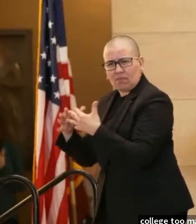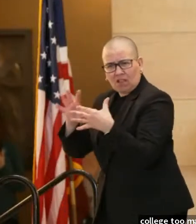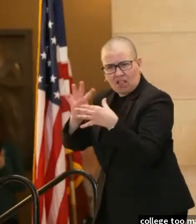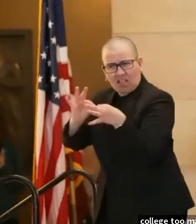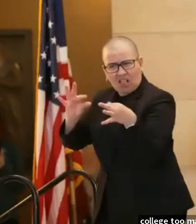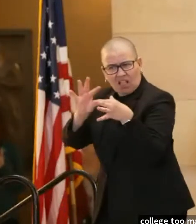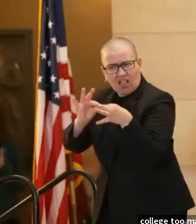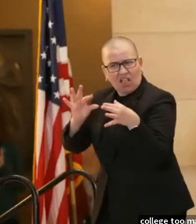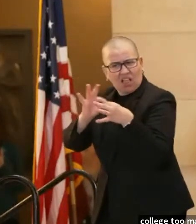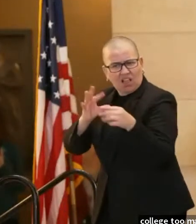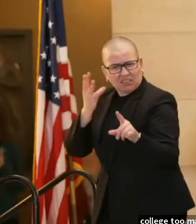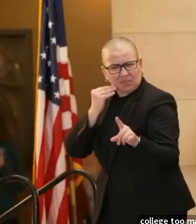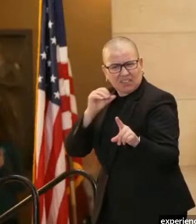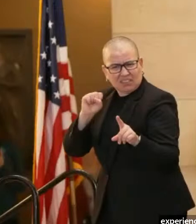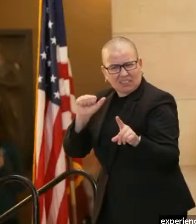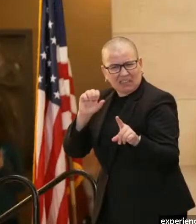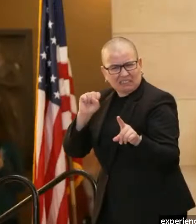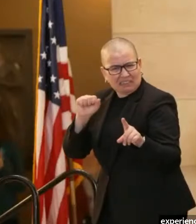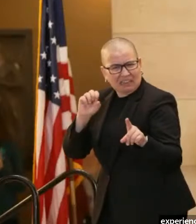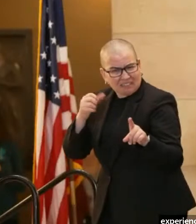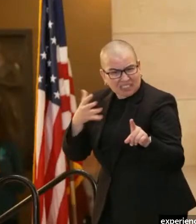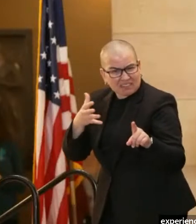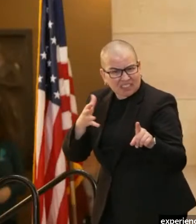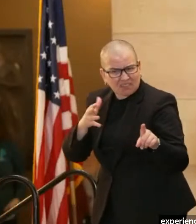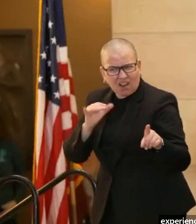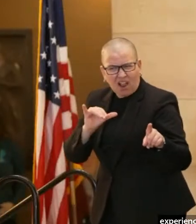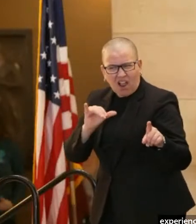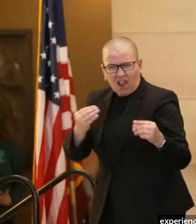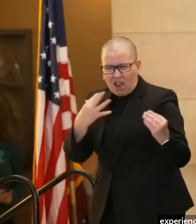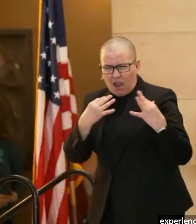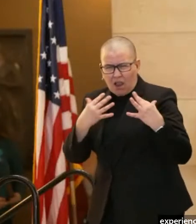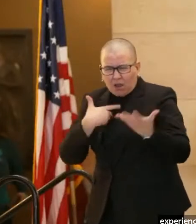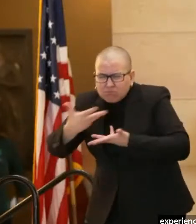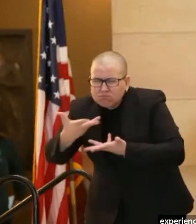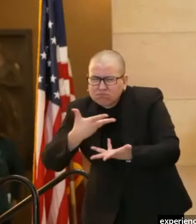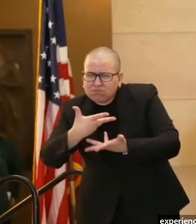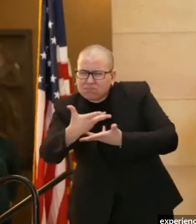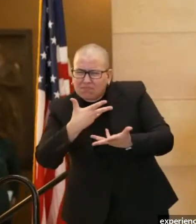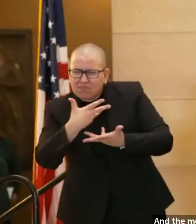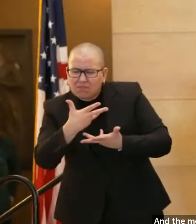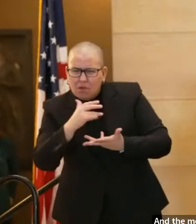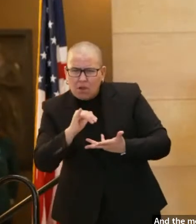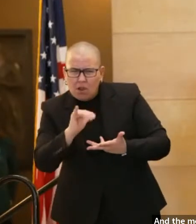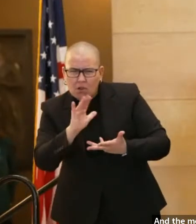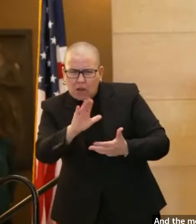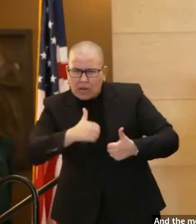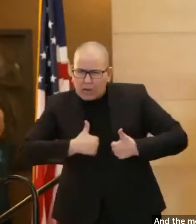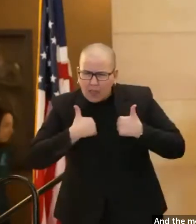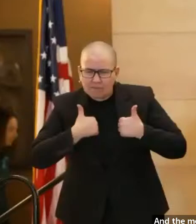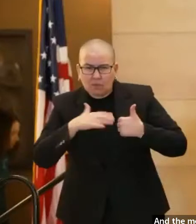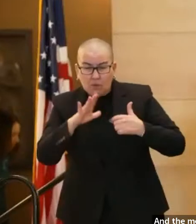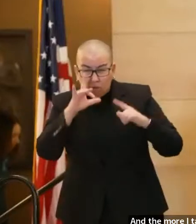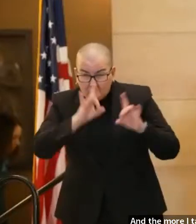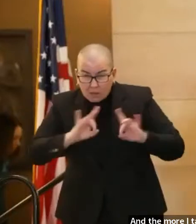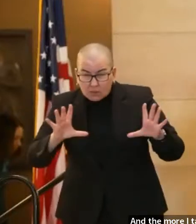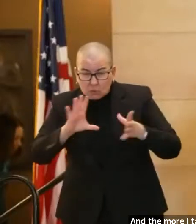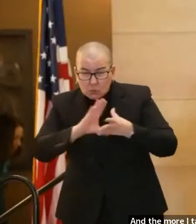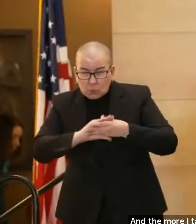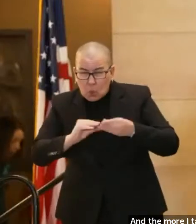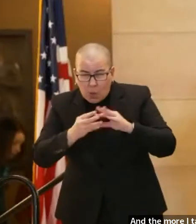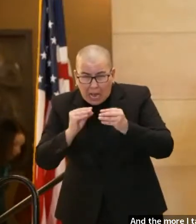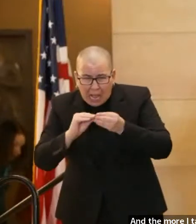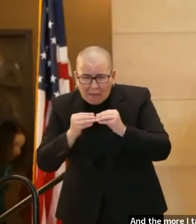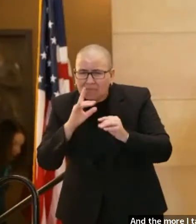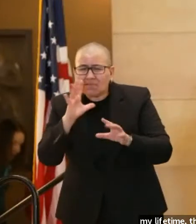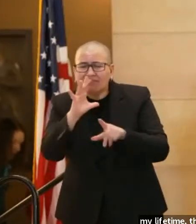assault. And the more I talked to my friends about it throughout my lifetime, the numbers are staggering, and I really wanted